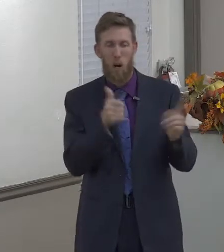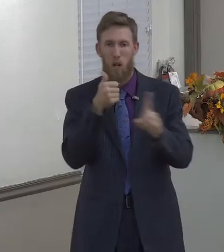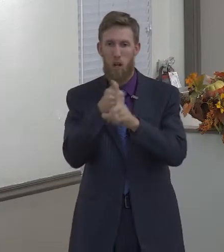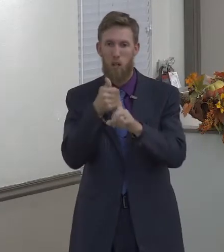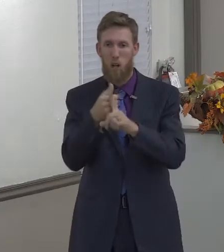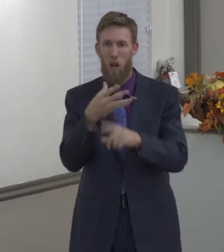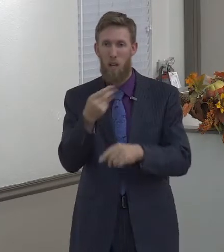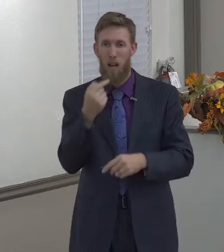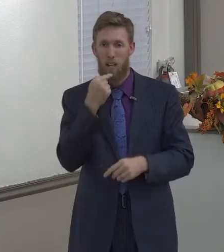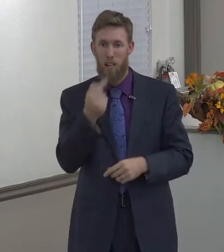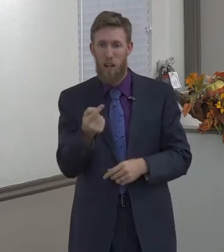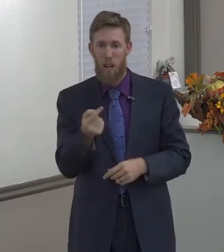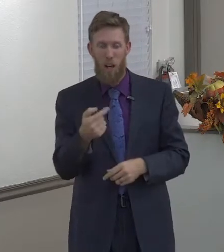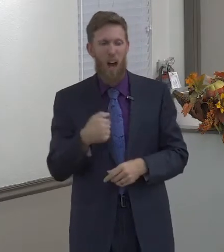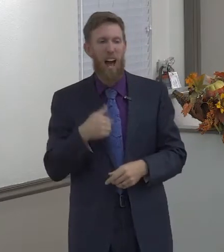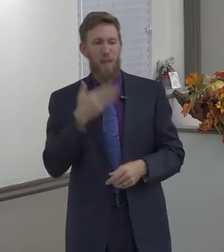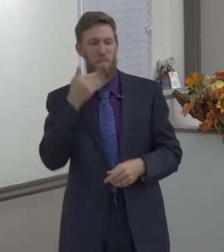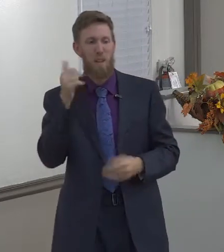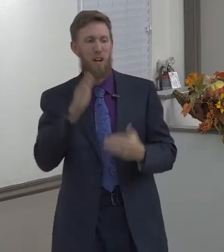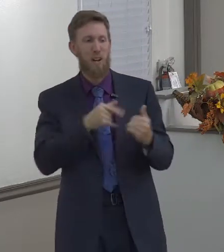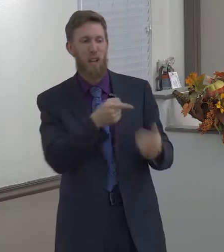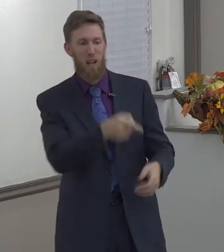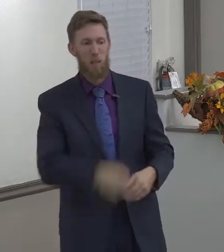are unwilling to clean toilets?